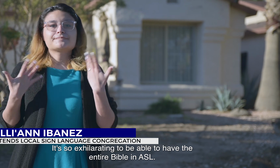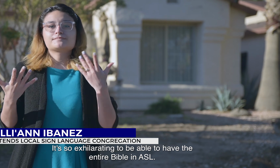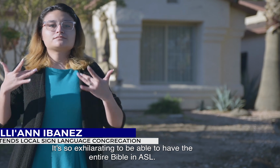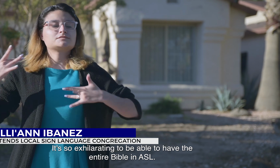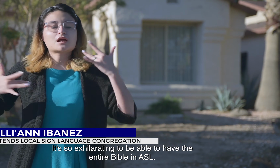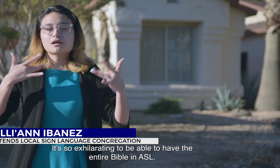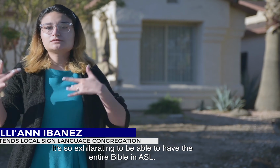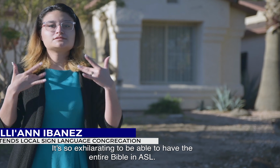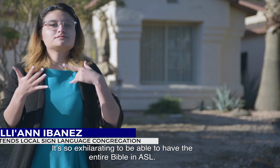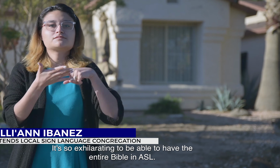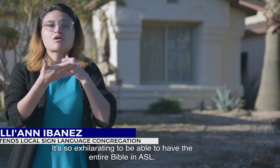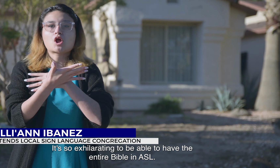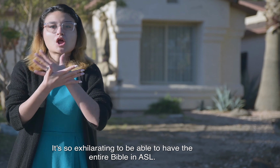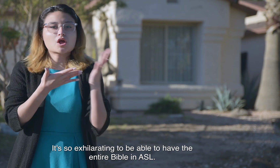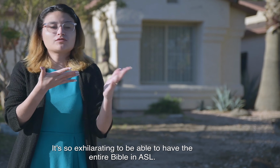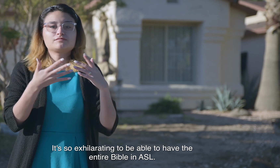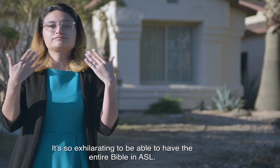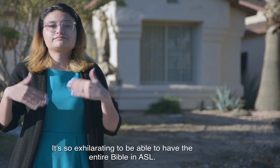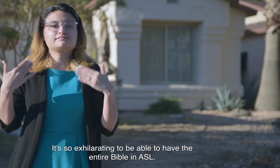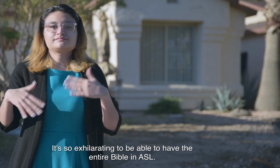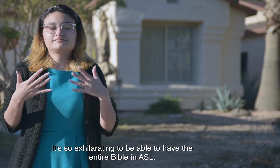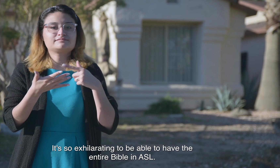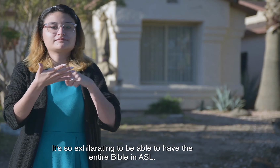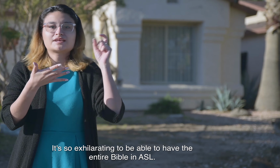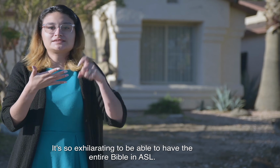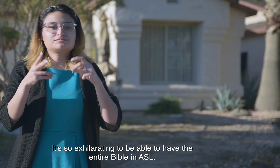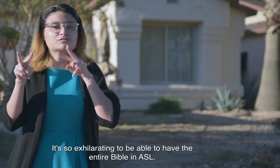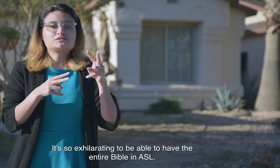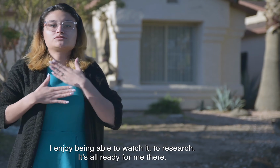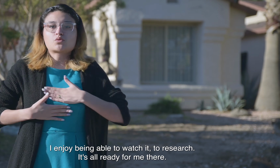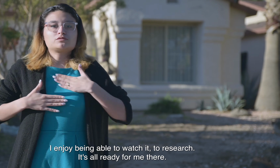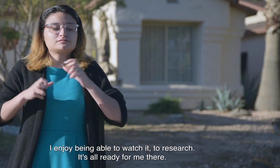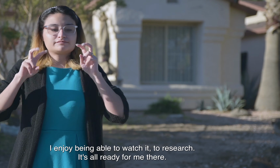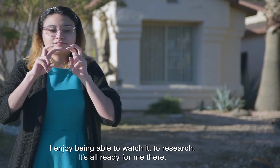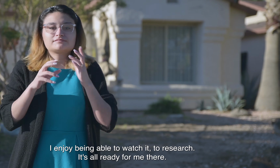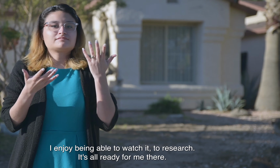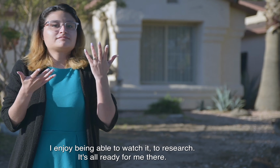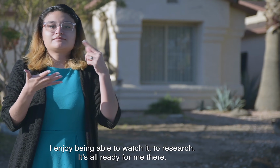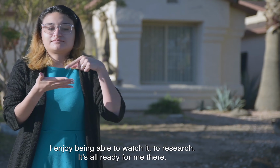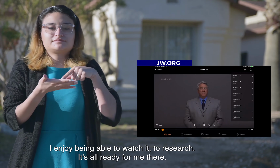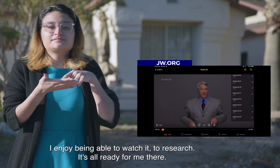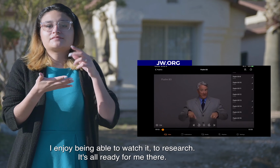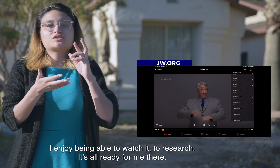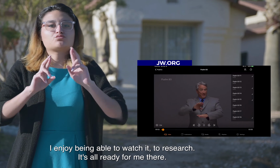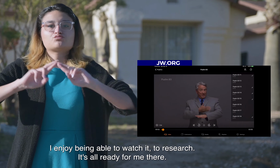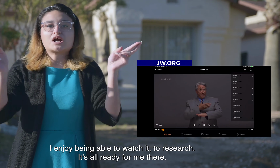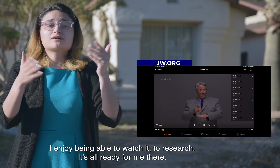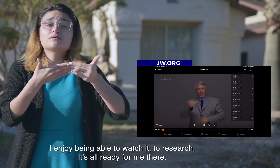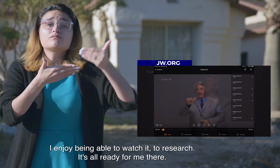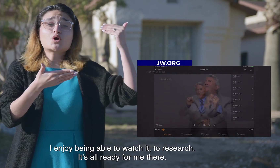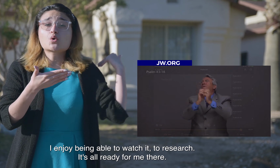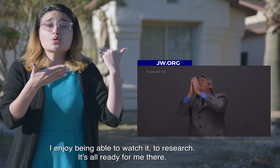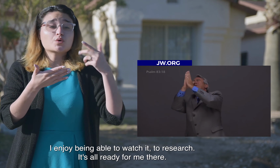It's so exhilarating to be able to have the entire Bible in ASL. I enjoy being able to watch it,